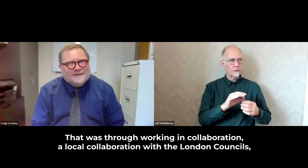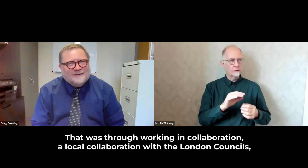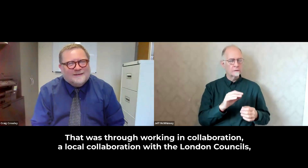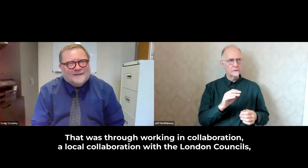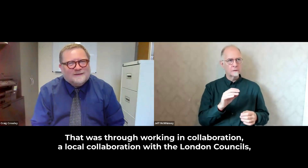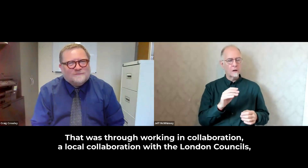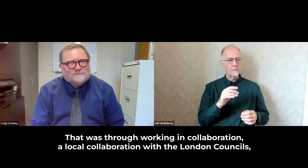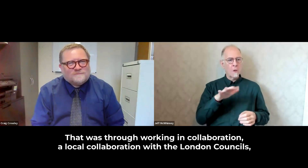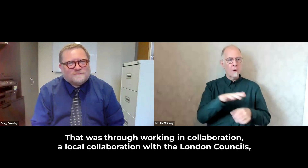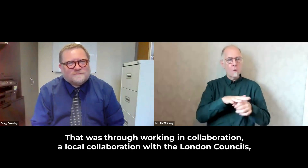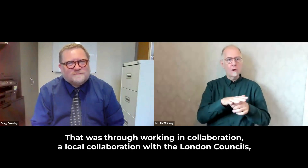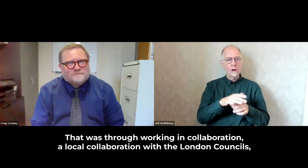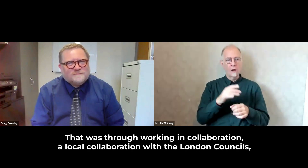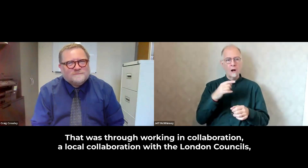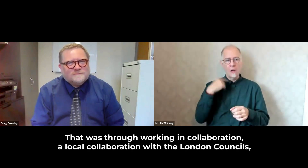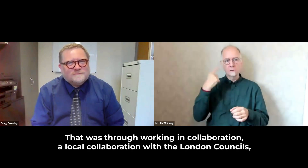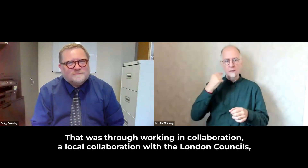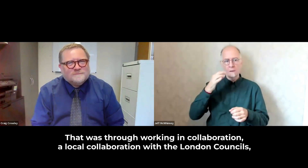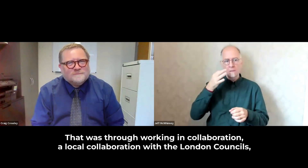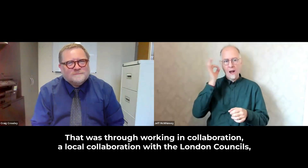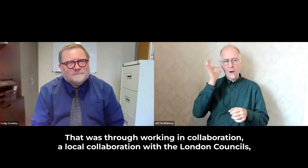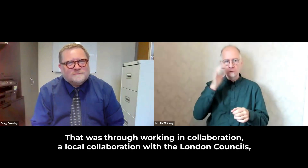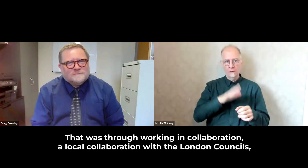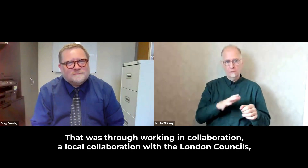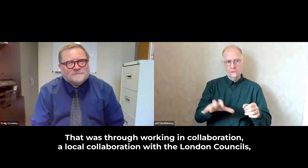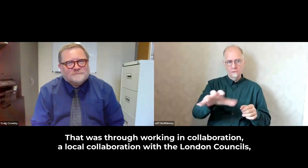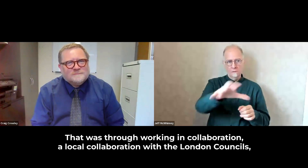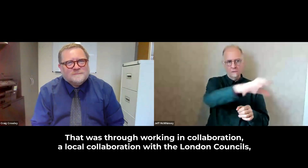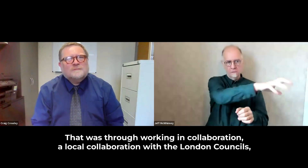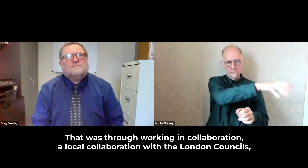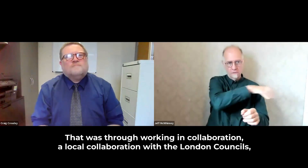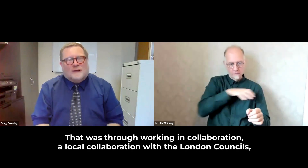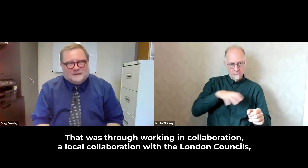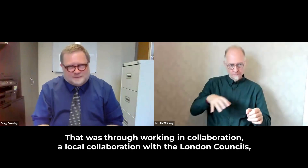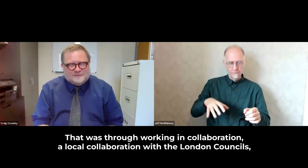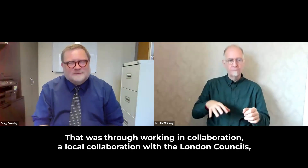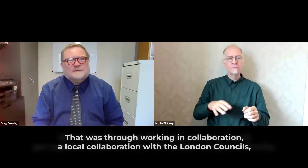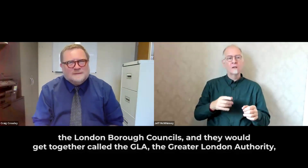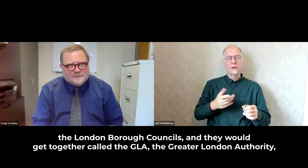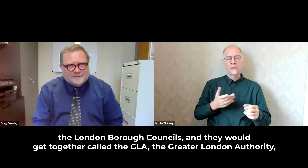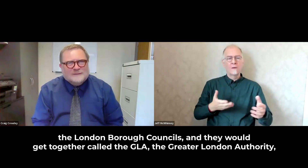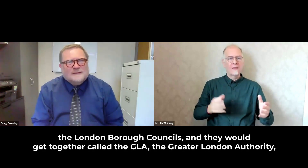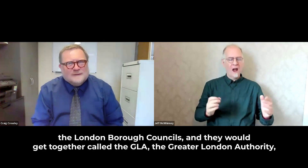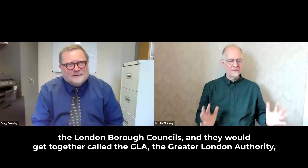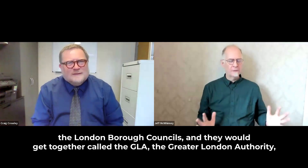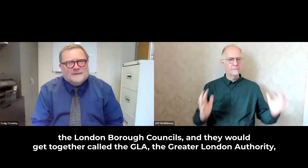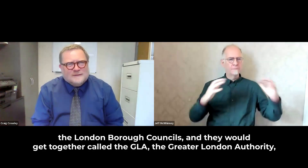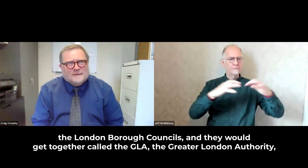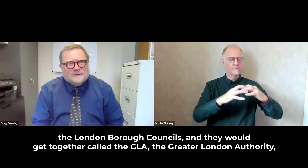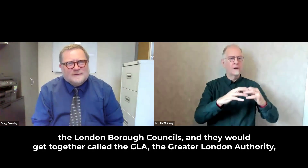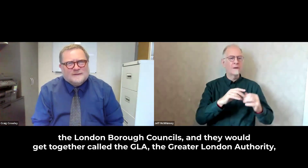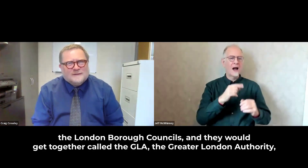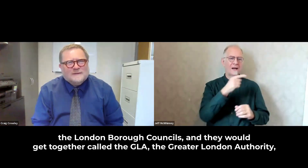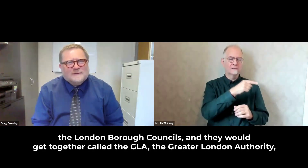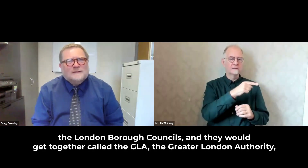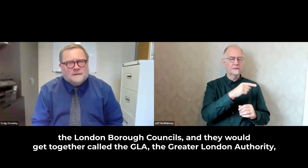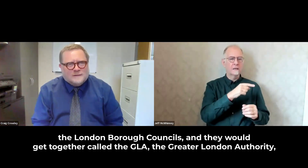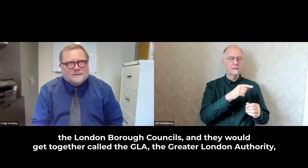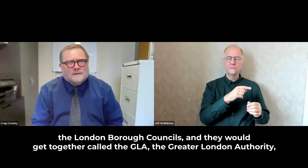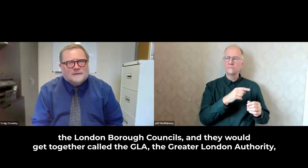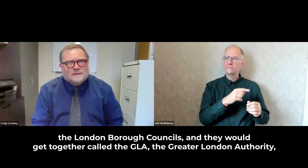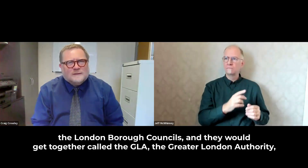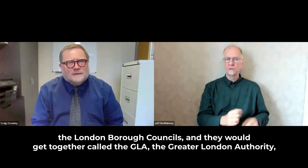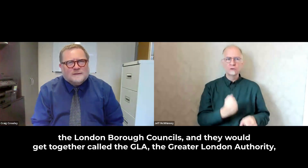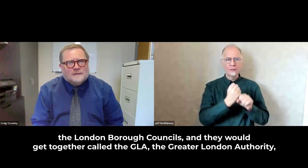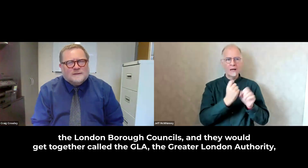That was through working in collaboration, a local collaboration with the London councils, the London Borough councils, and